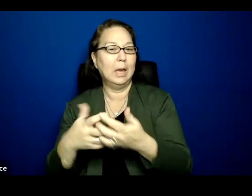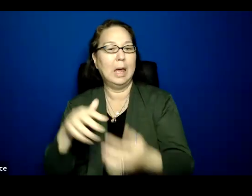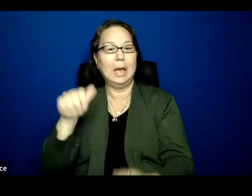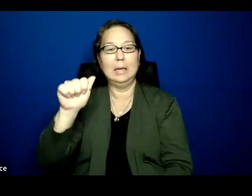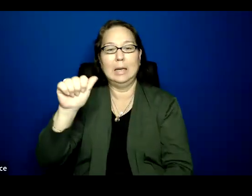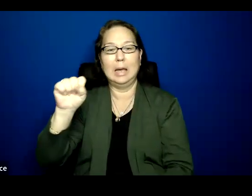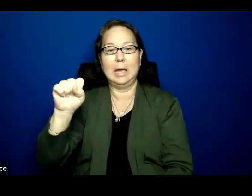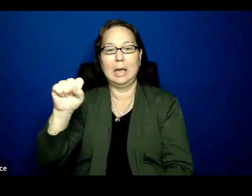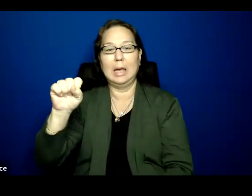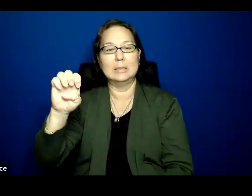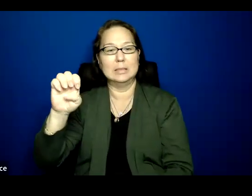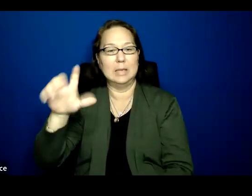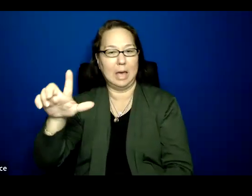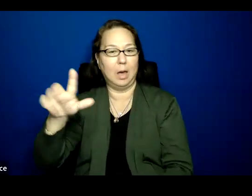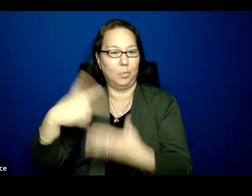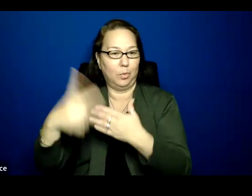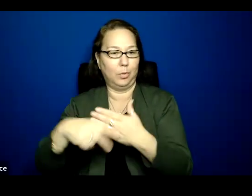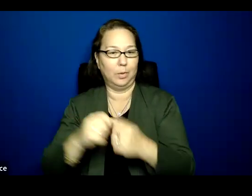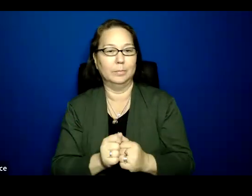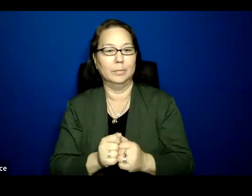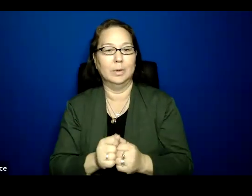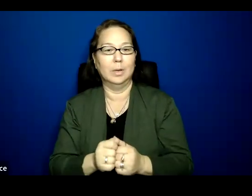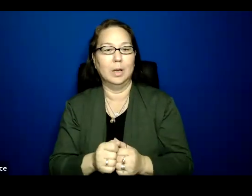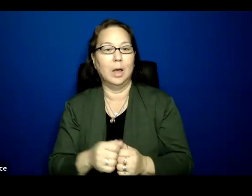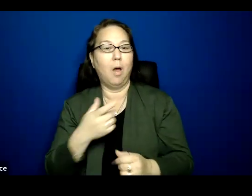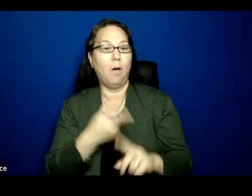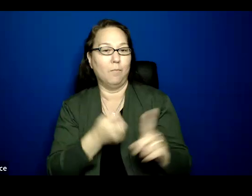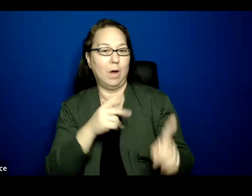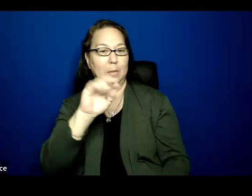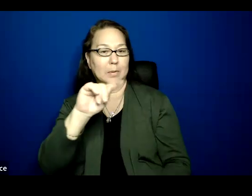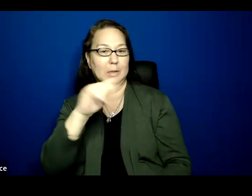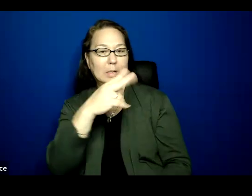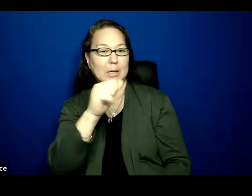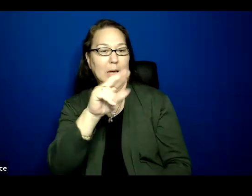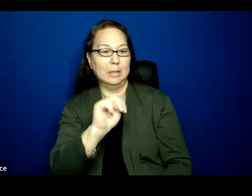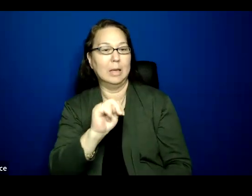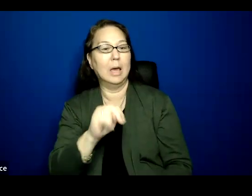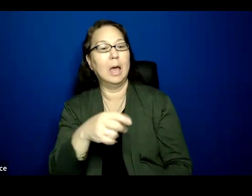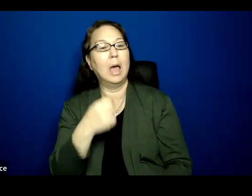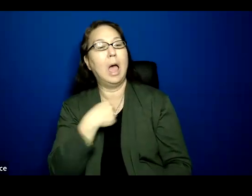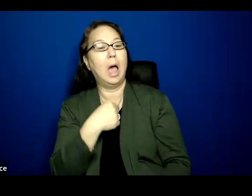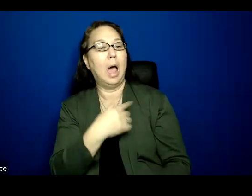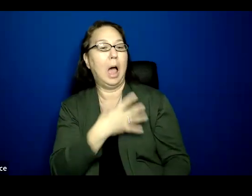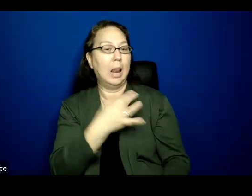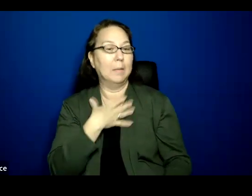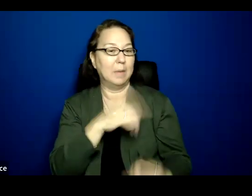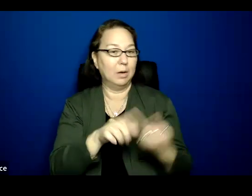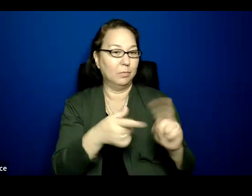He said, "I like my friends because I know them a long time. I like my teachers because they're fantastic."